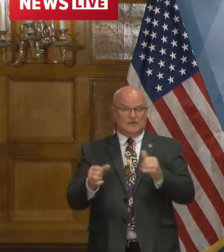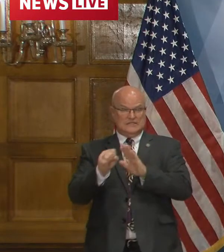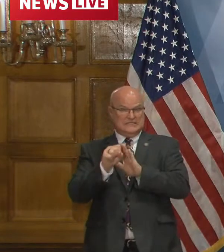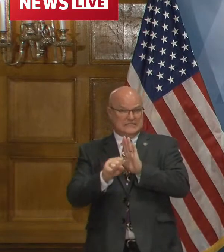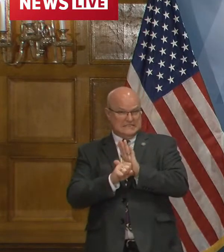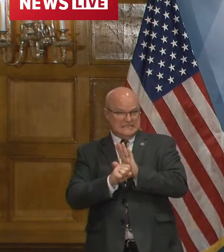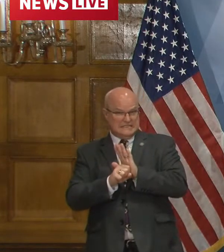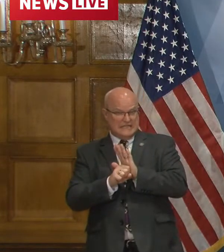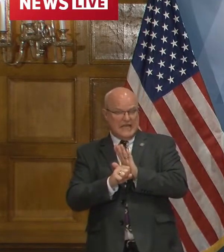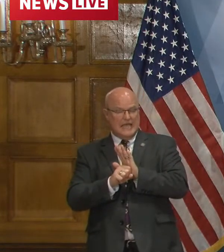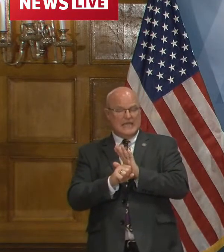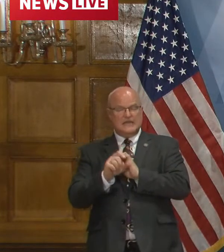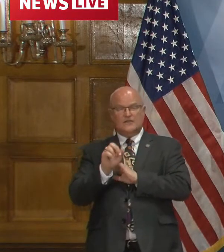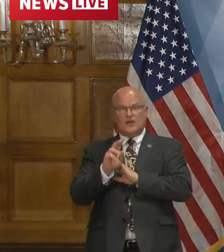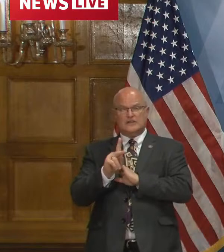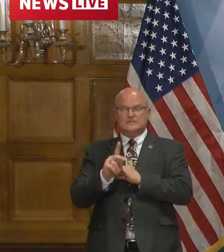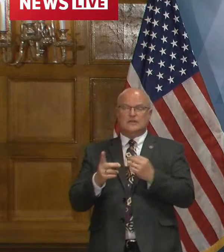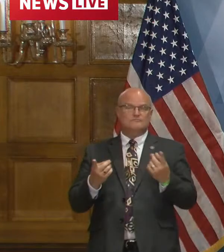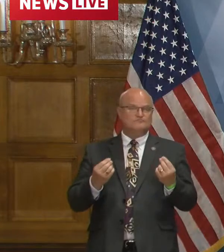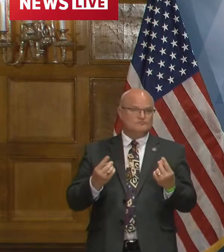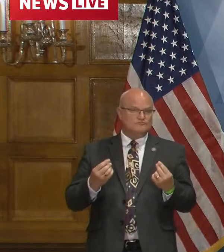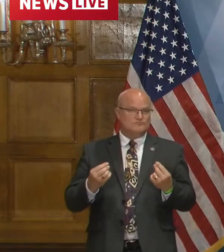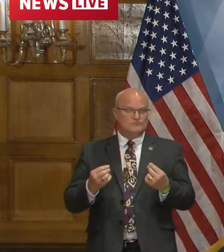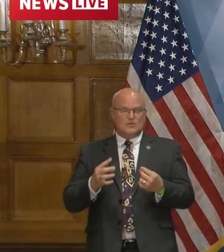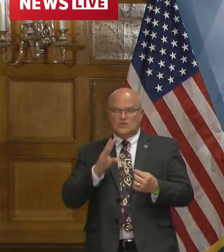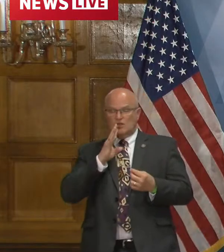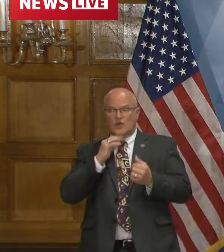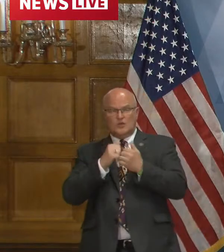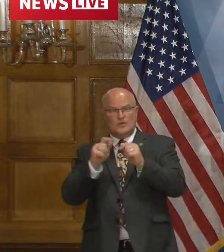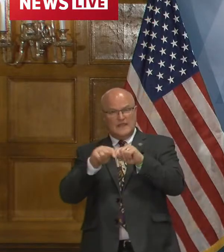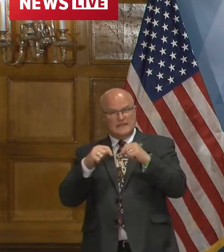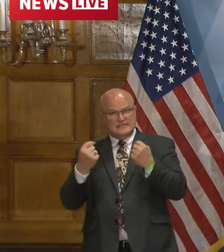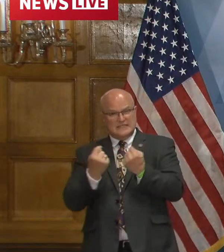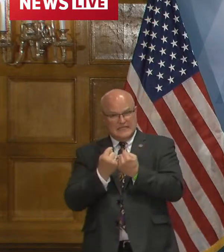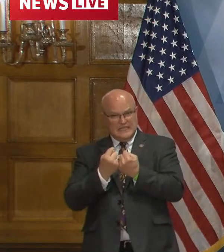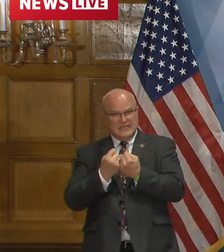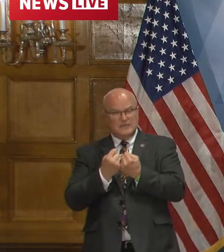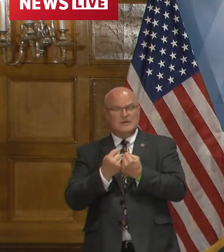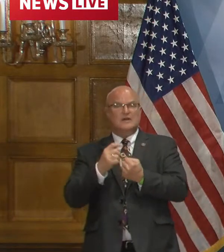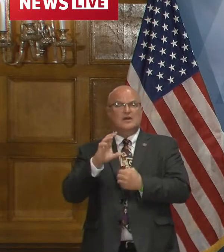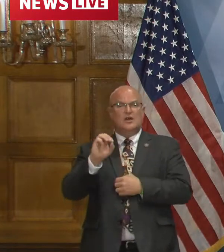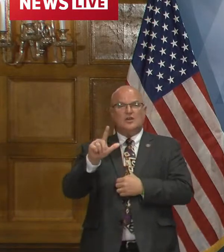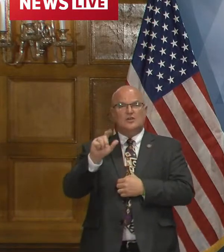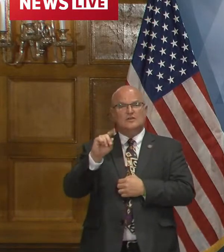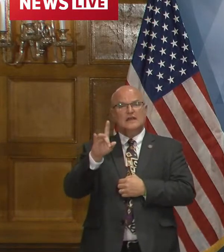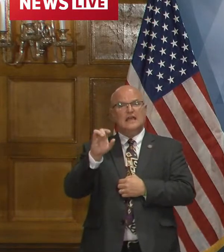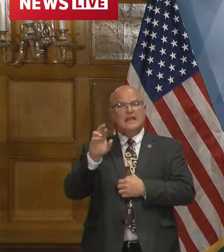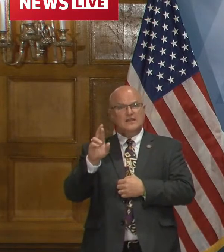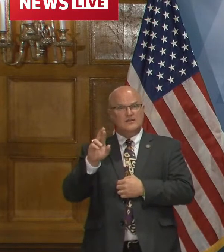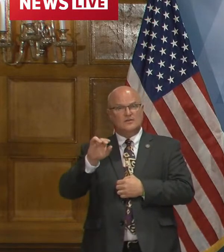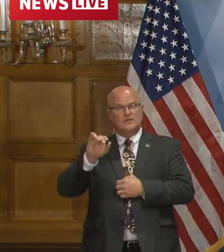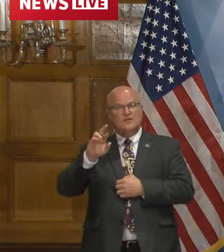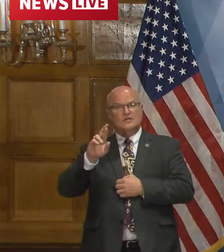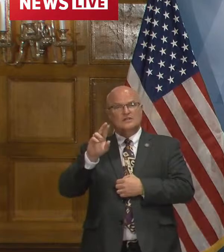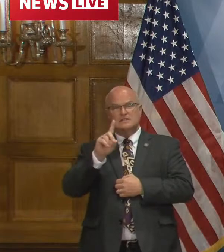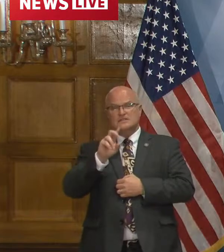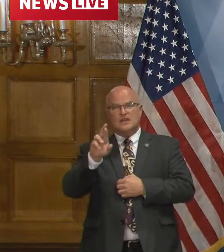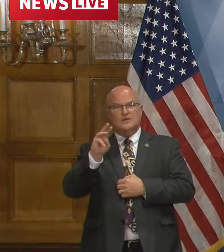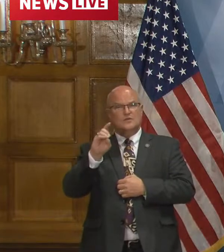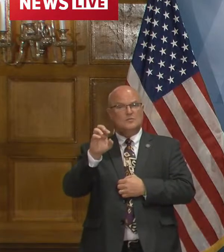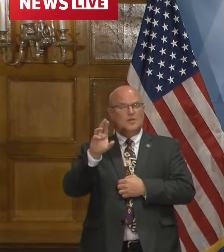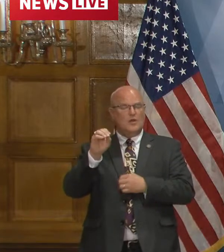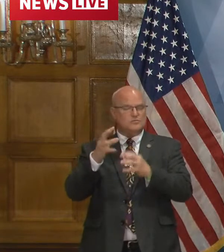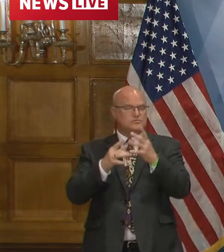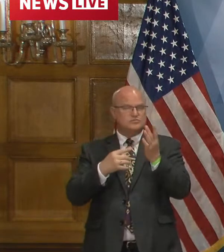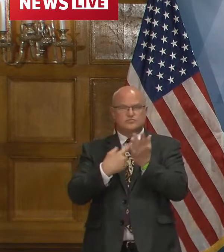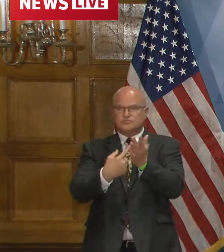my conversations with Dr. Romero and Colonel Ader and the team, and we're going to utilize a broader group just to